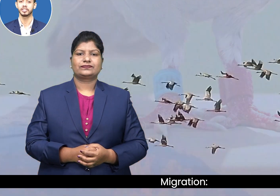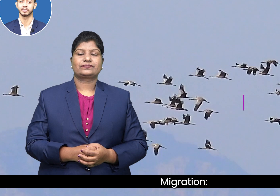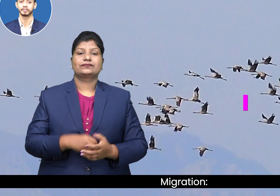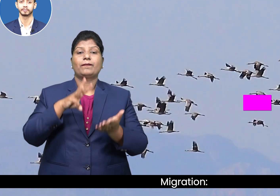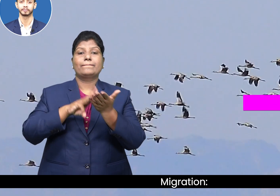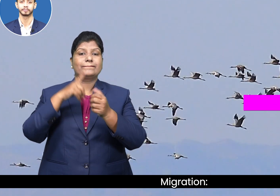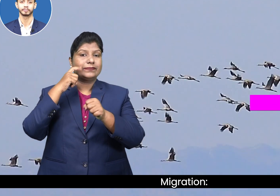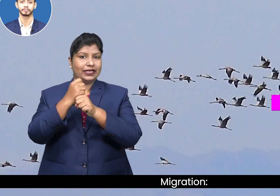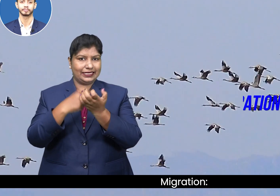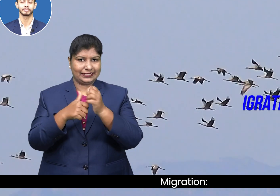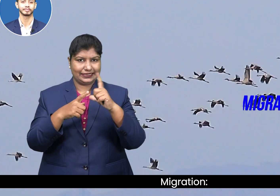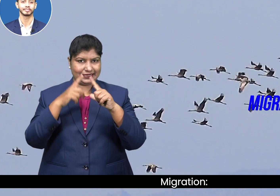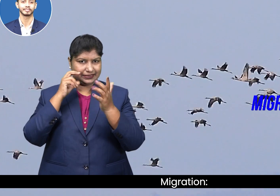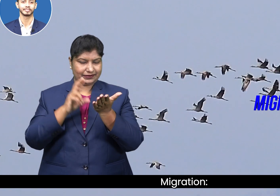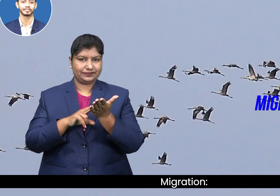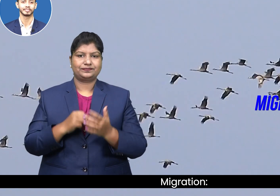Migration.